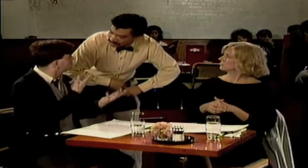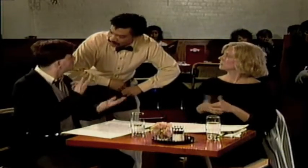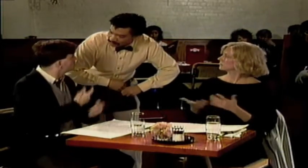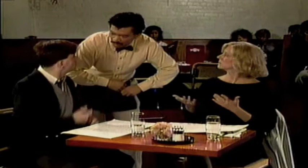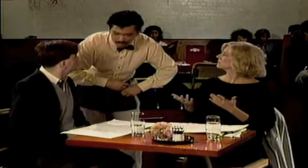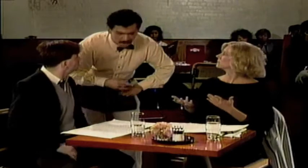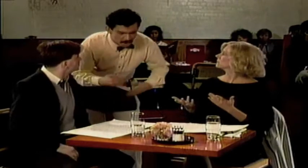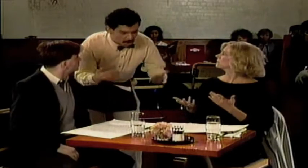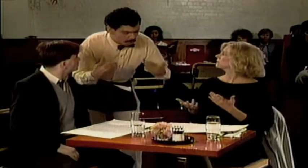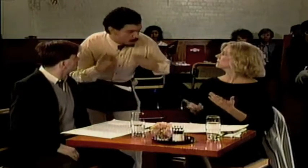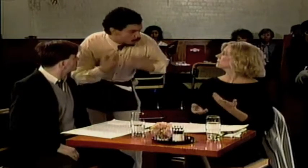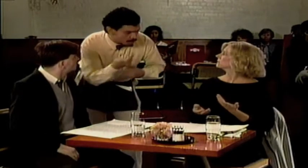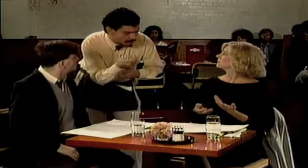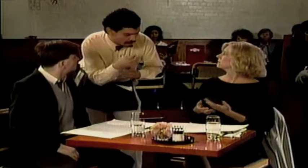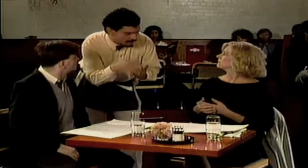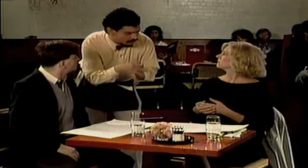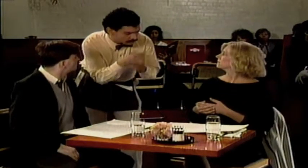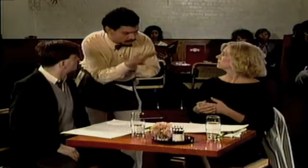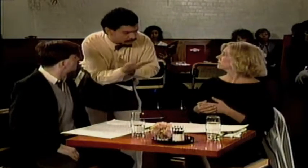They bring our stuff over